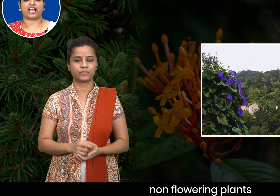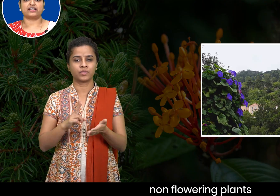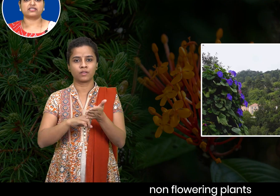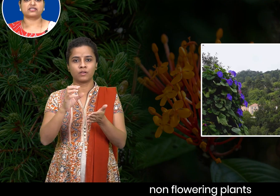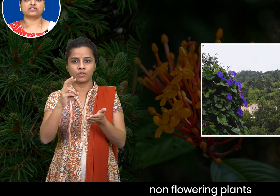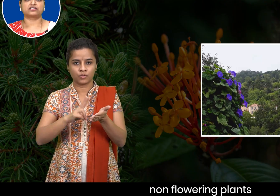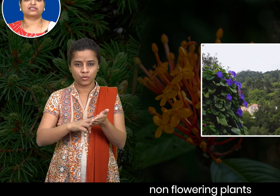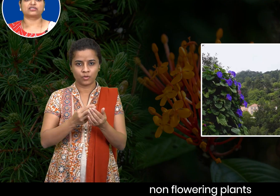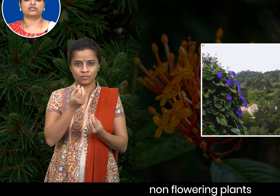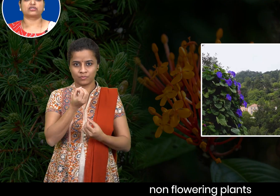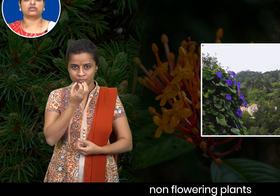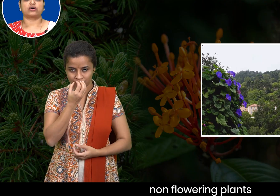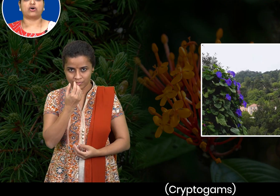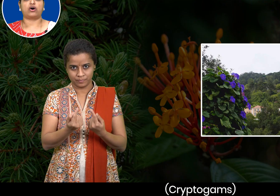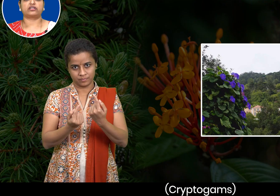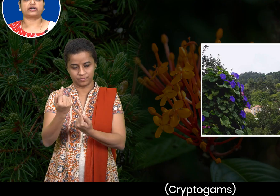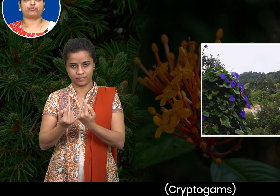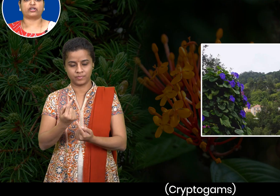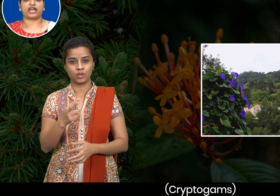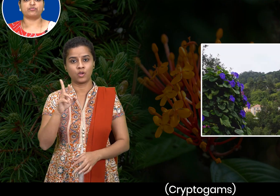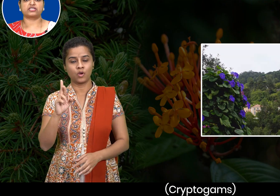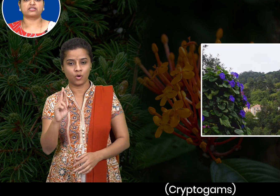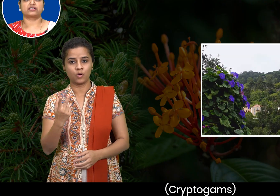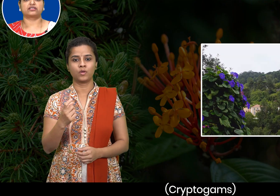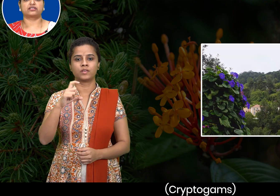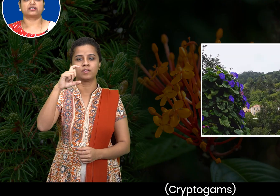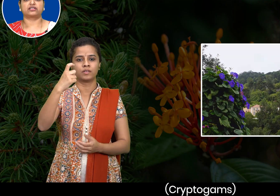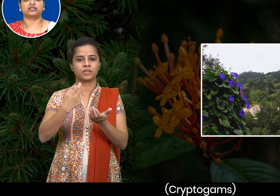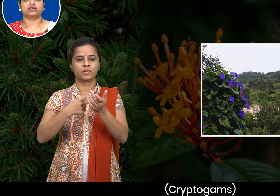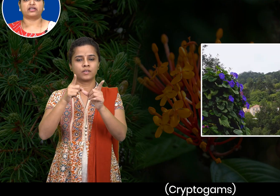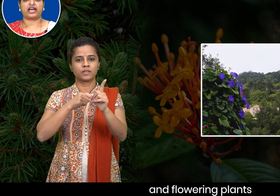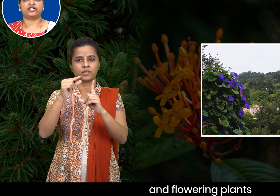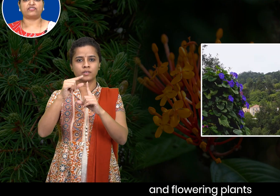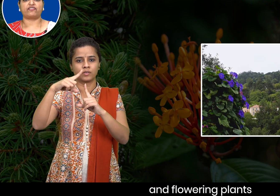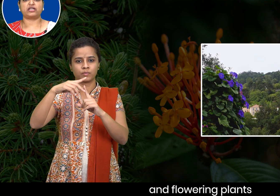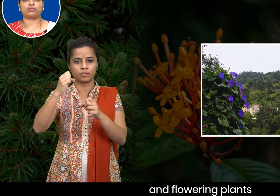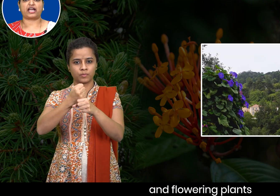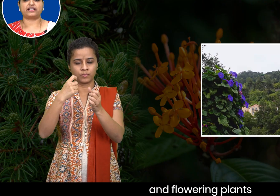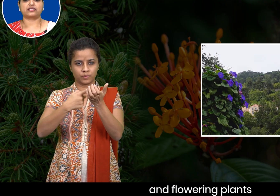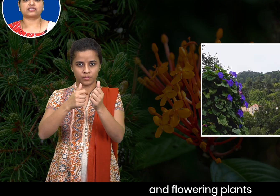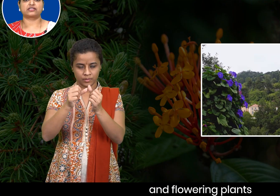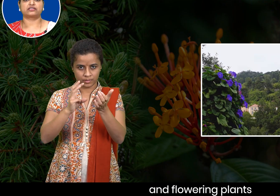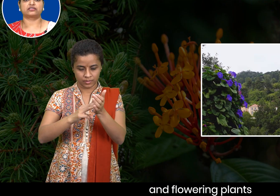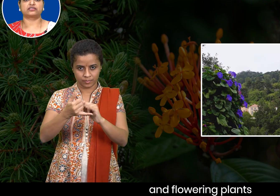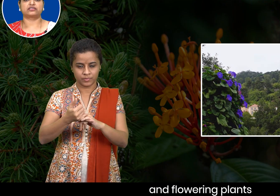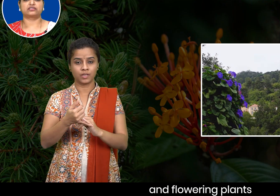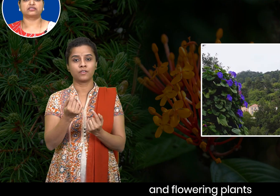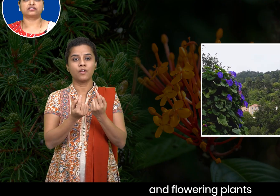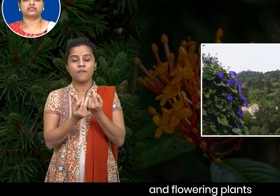non-flowering plants or cryptogams and flowering plants